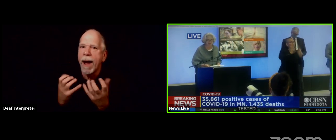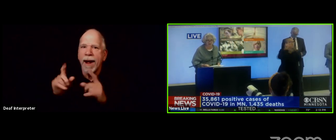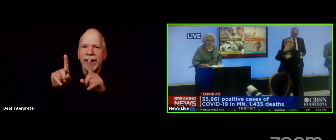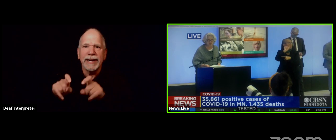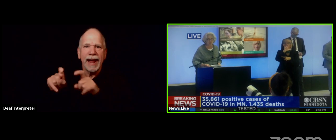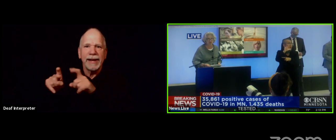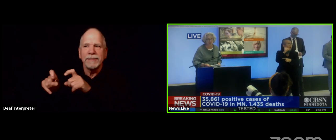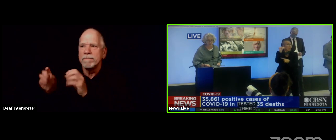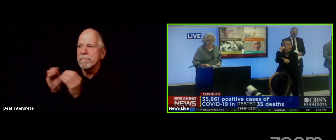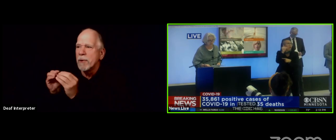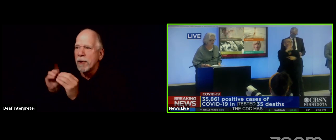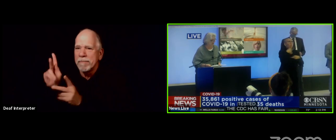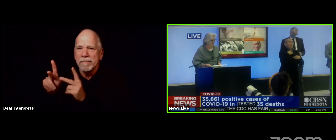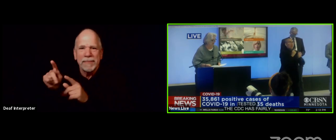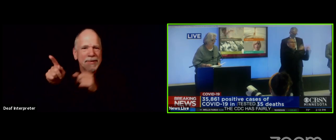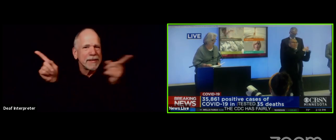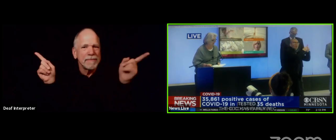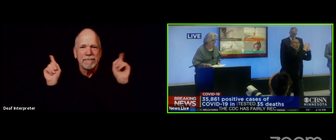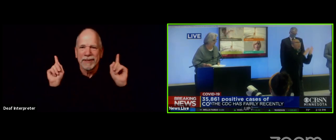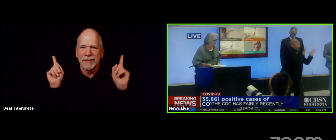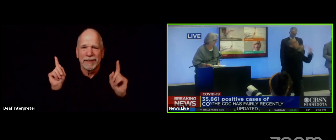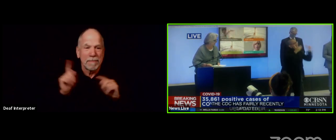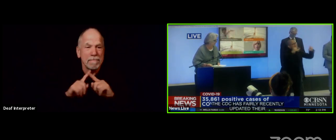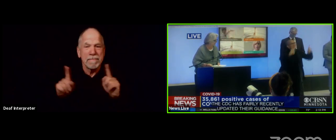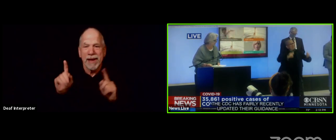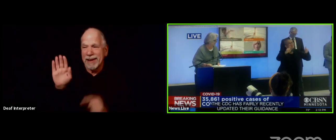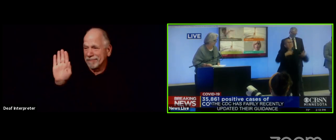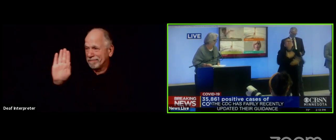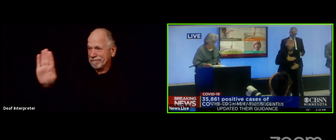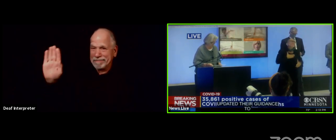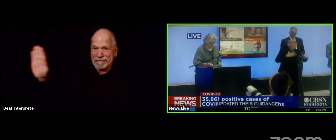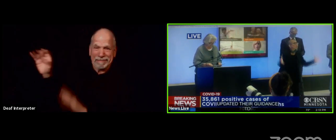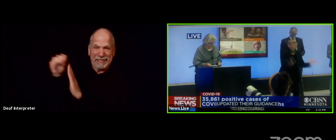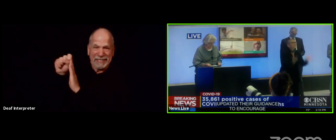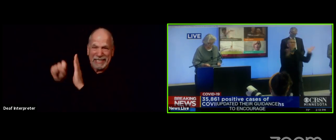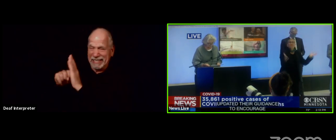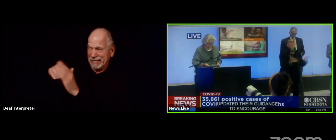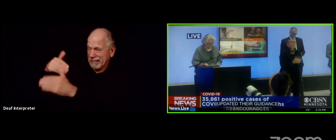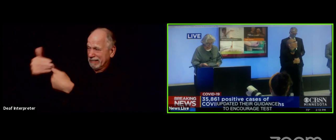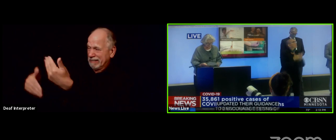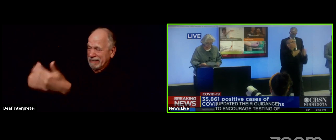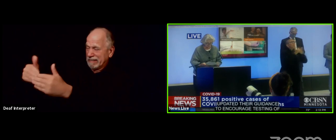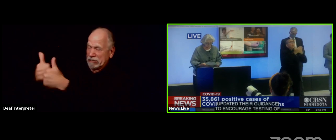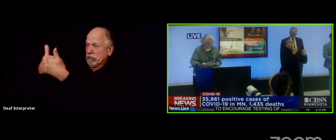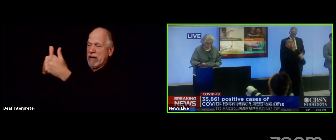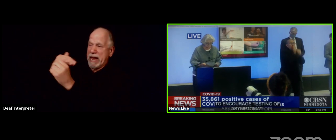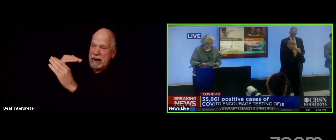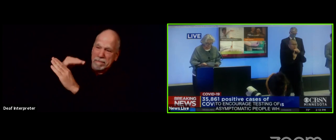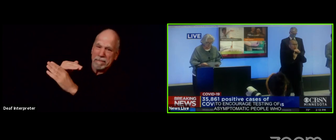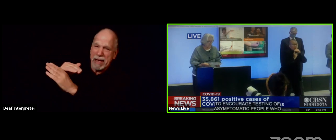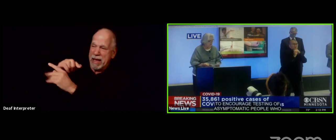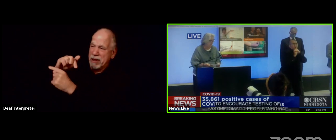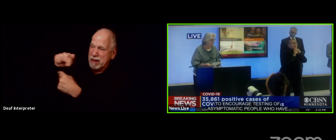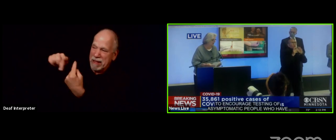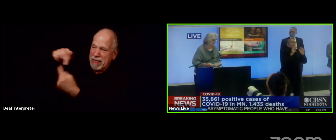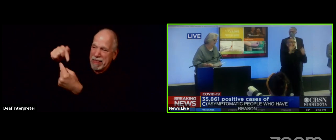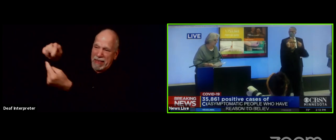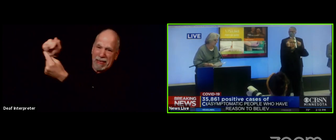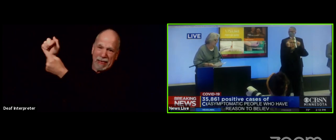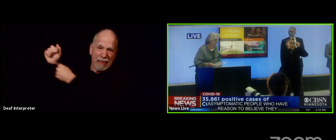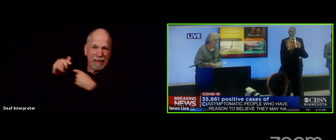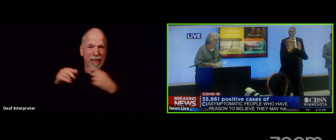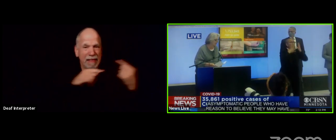their guidance to encourage testing of asymptomatic people who have reason to believe they may have been exposed. So as the governor